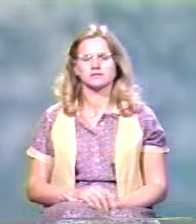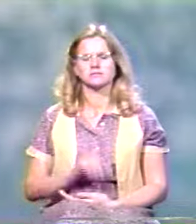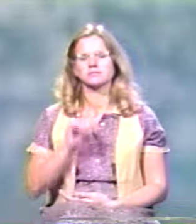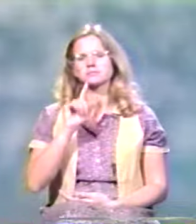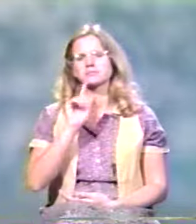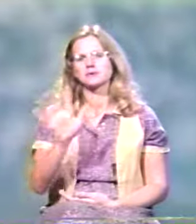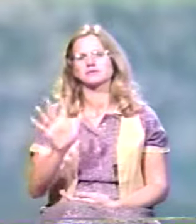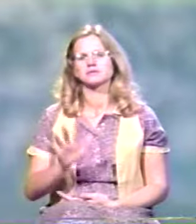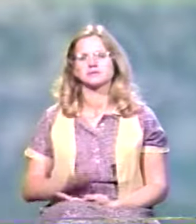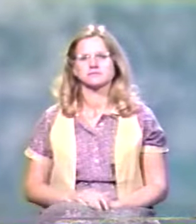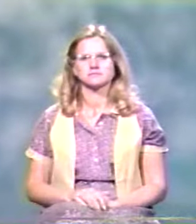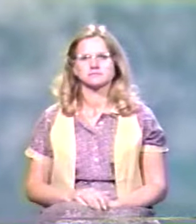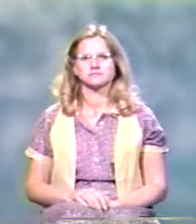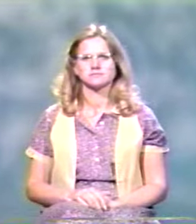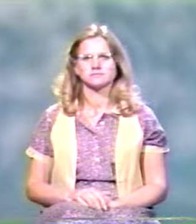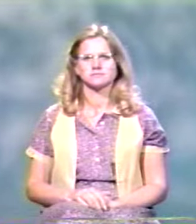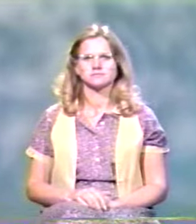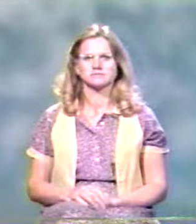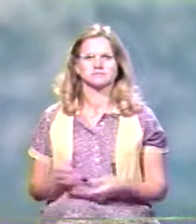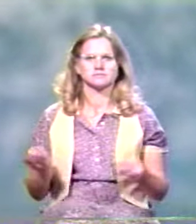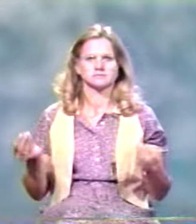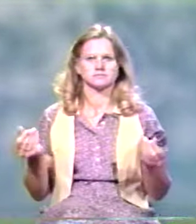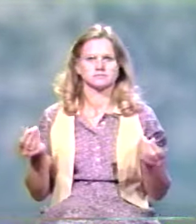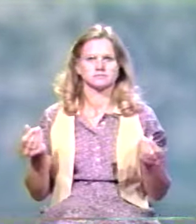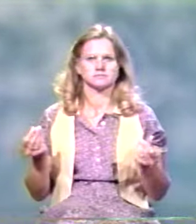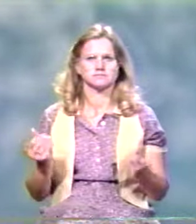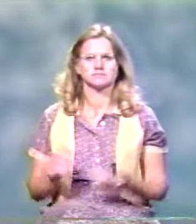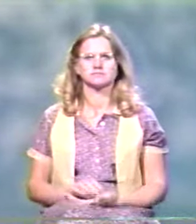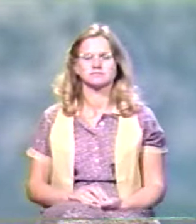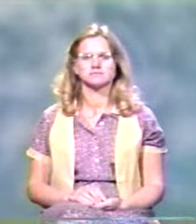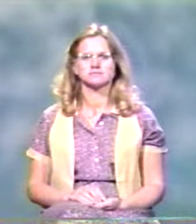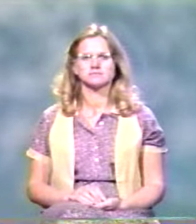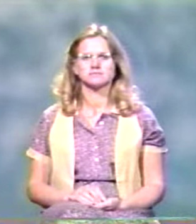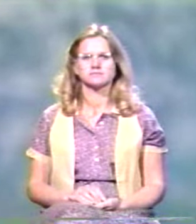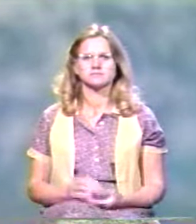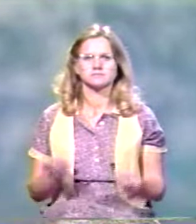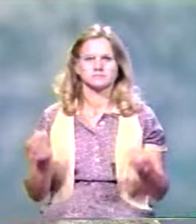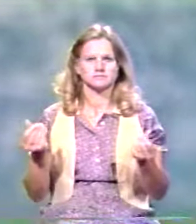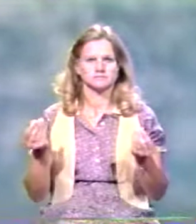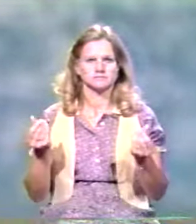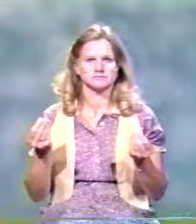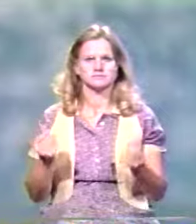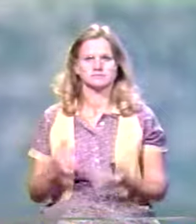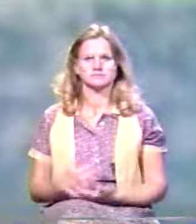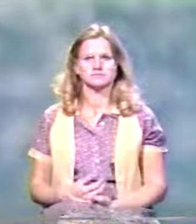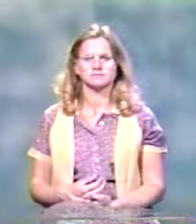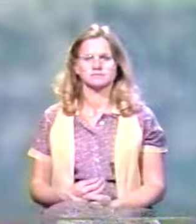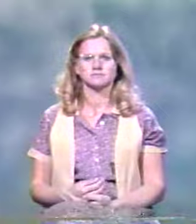Characteristically. Soil. Soil.